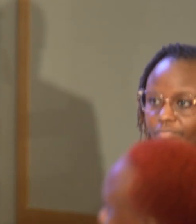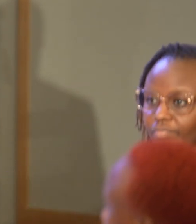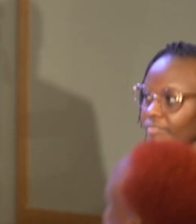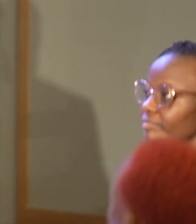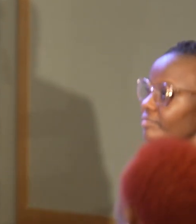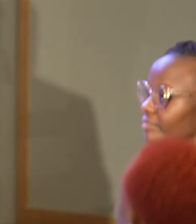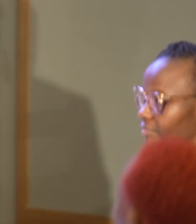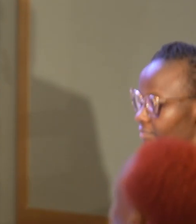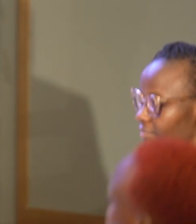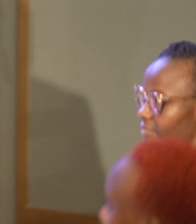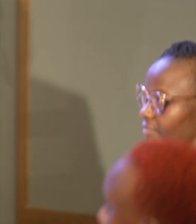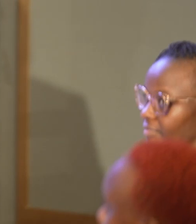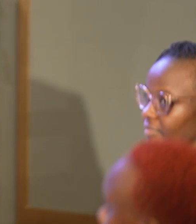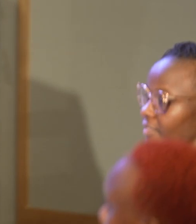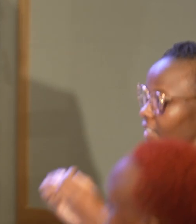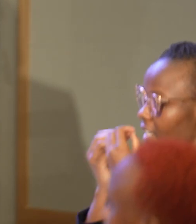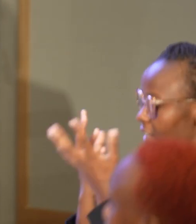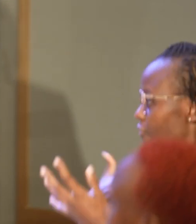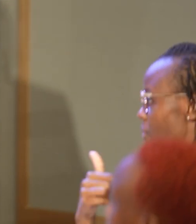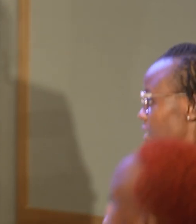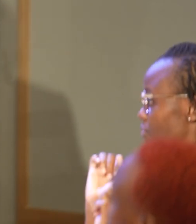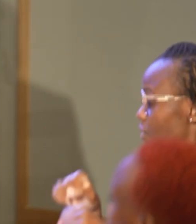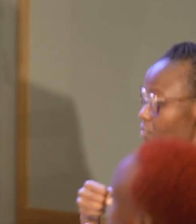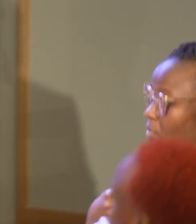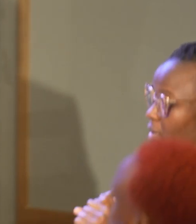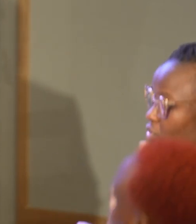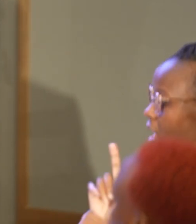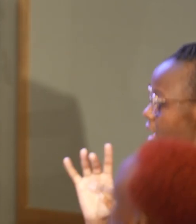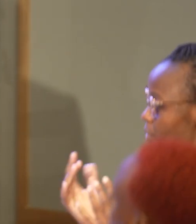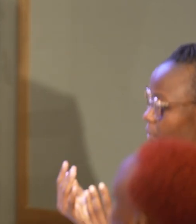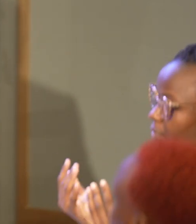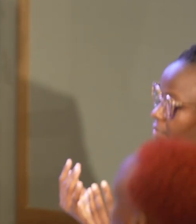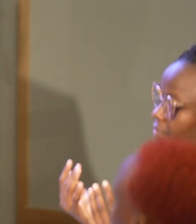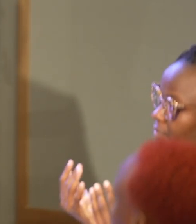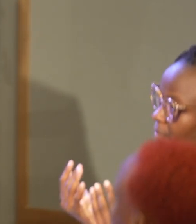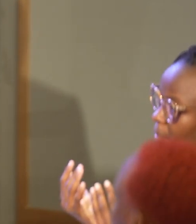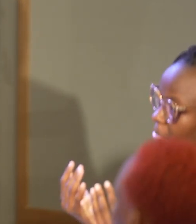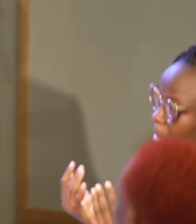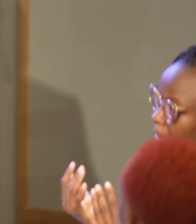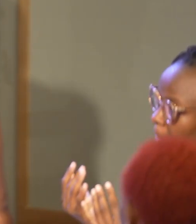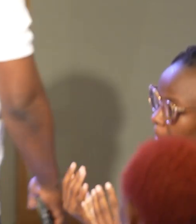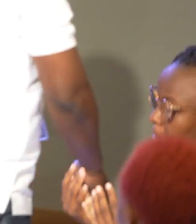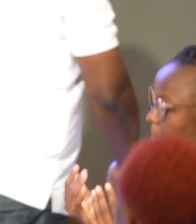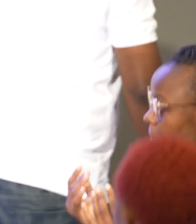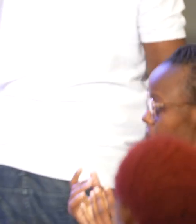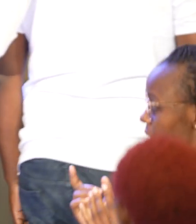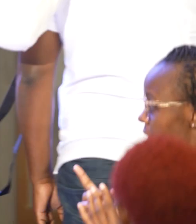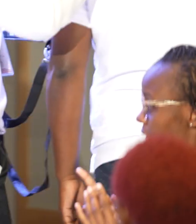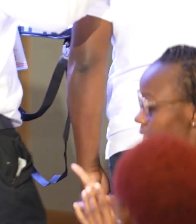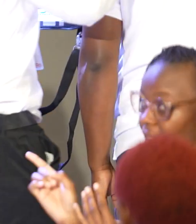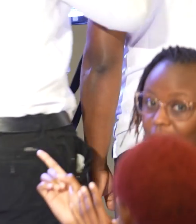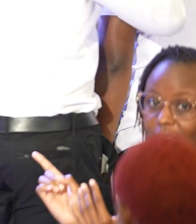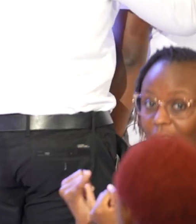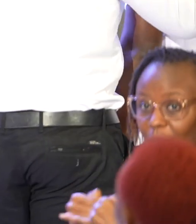give us a talk. How do we ensure that this act, the publication of this act, supports the implementation of